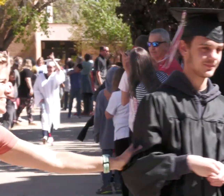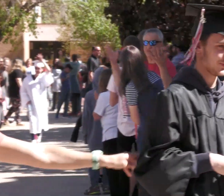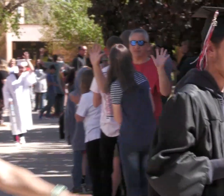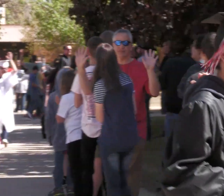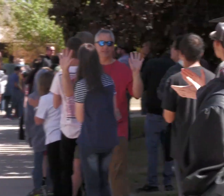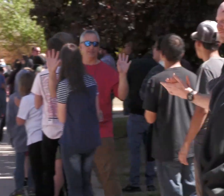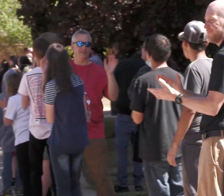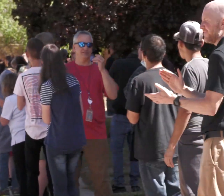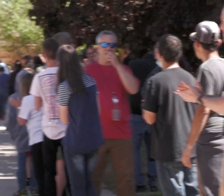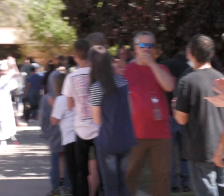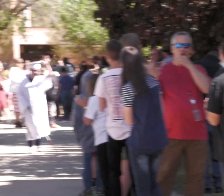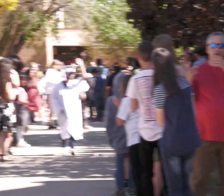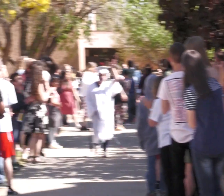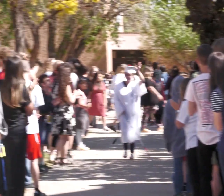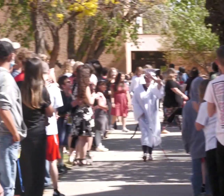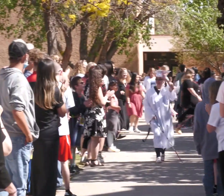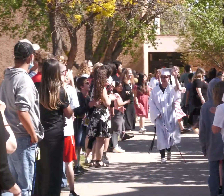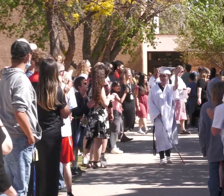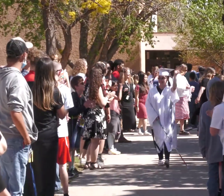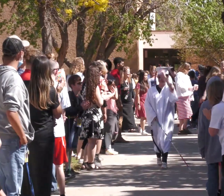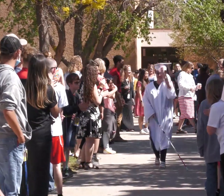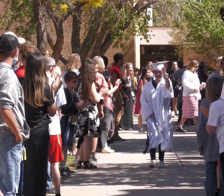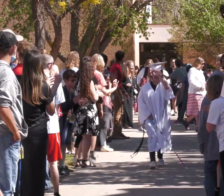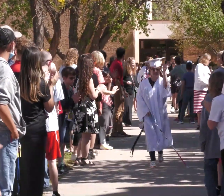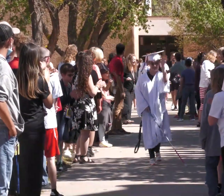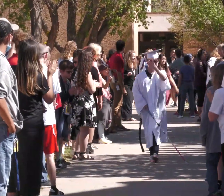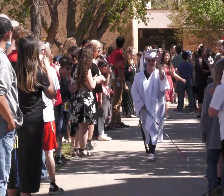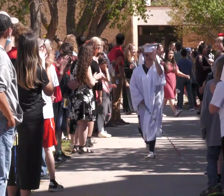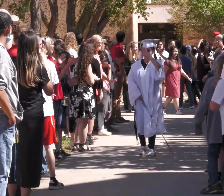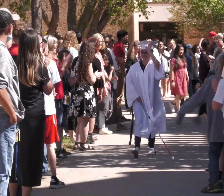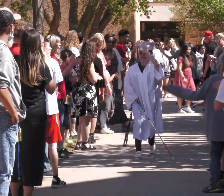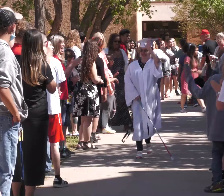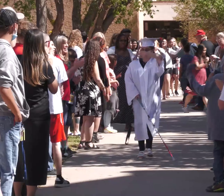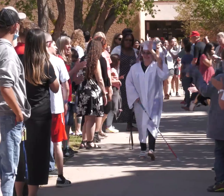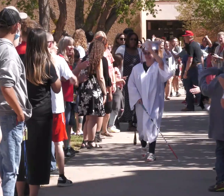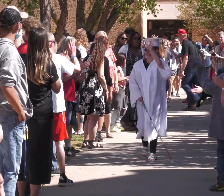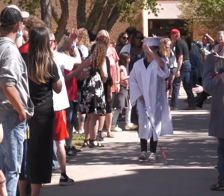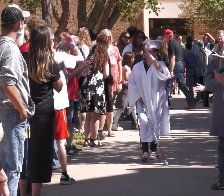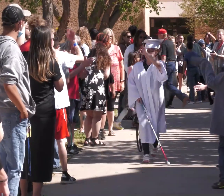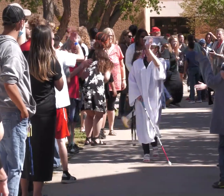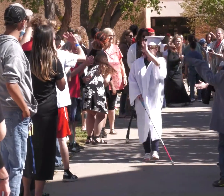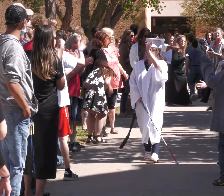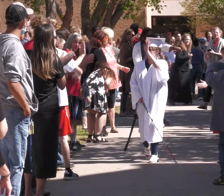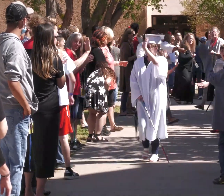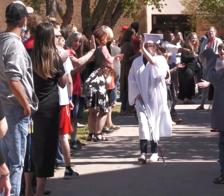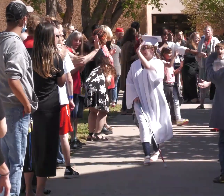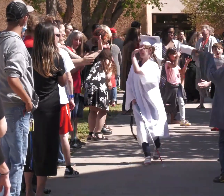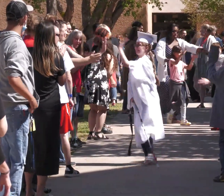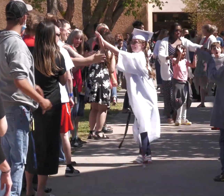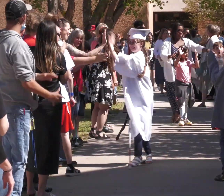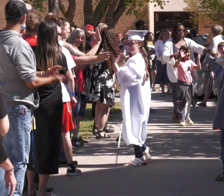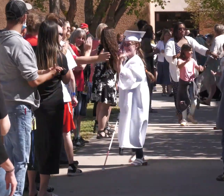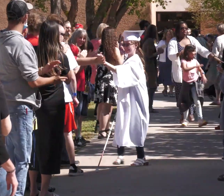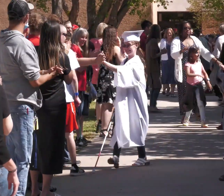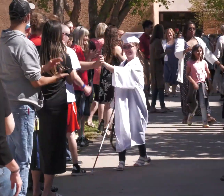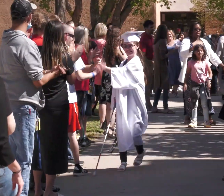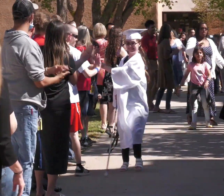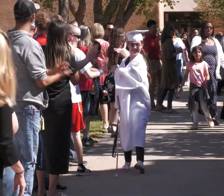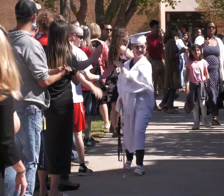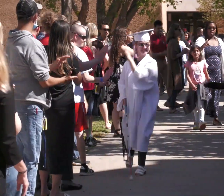The The audience from the blinds. Click on the blinds. He's giving a the The music is. is. On the